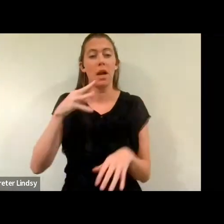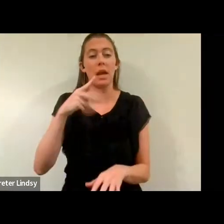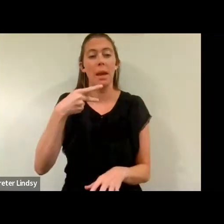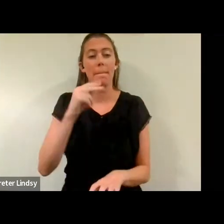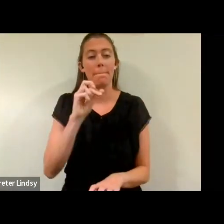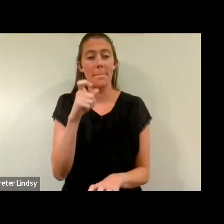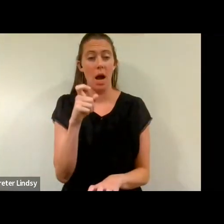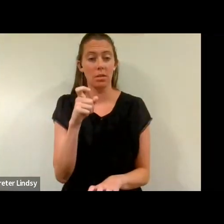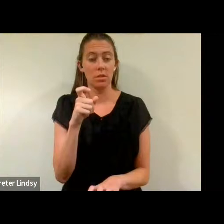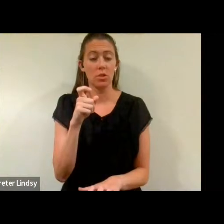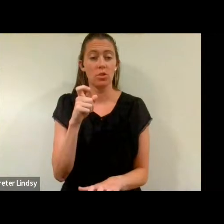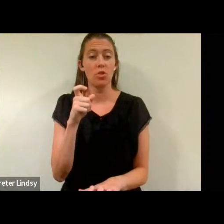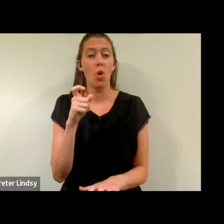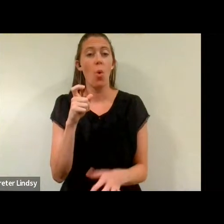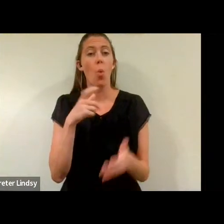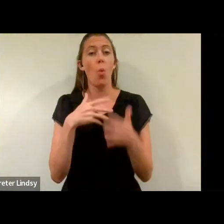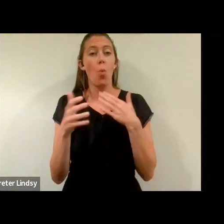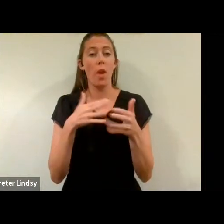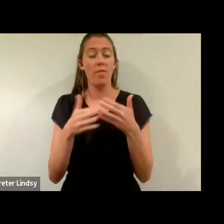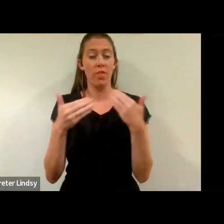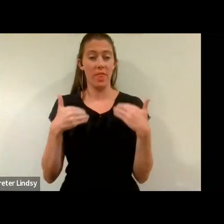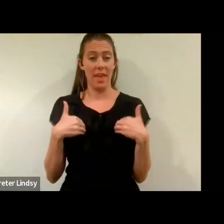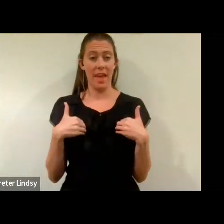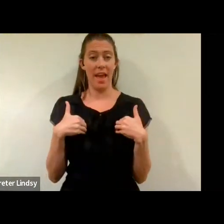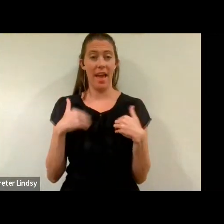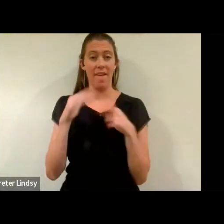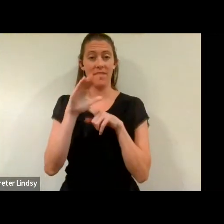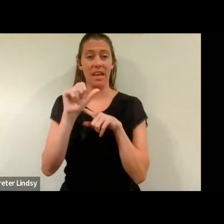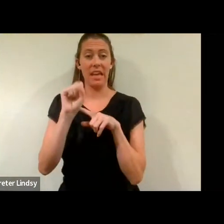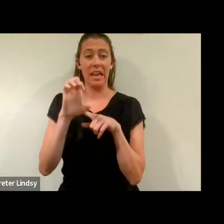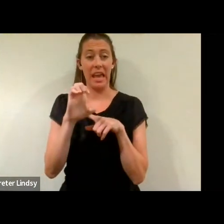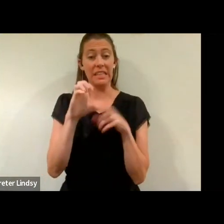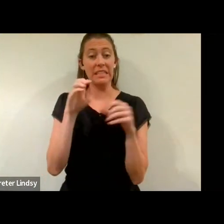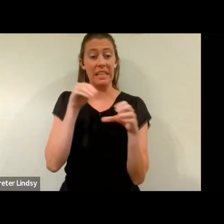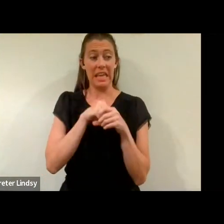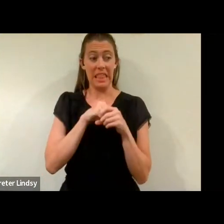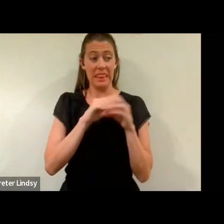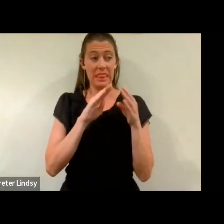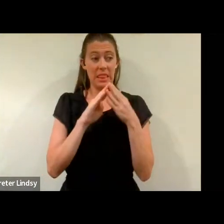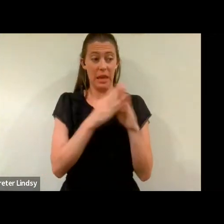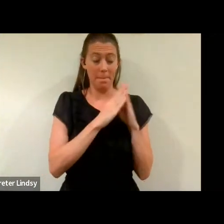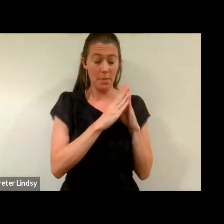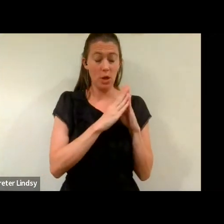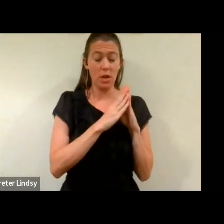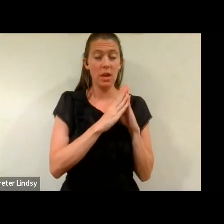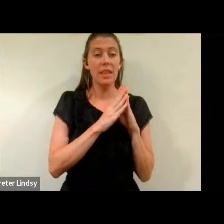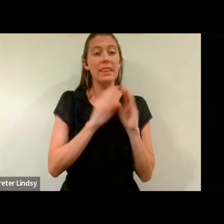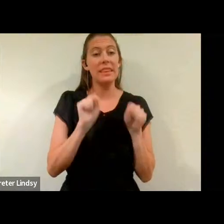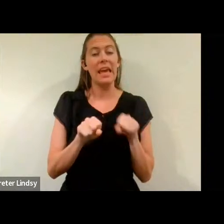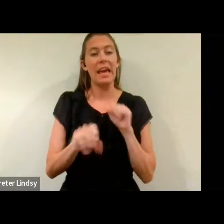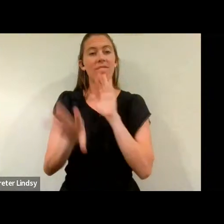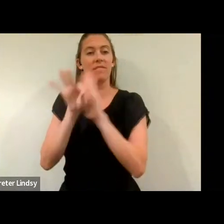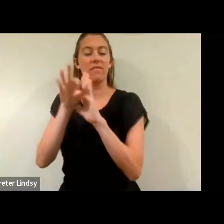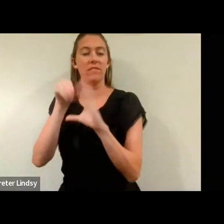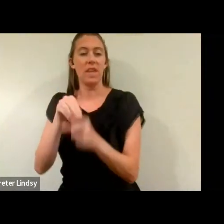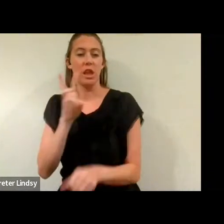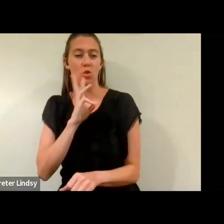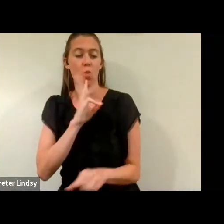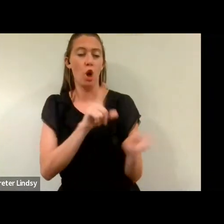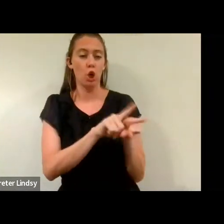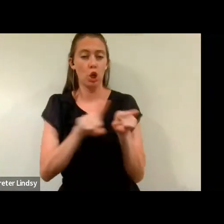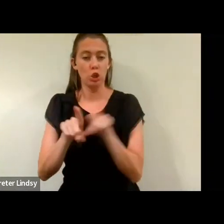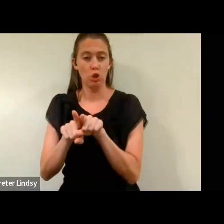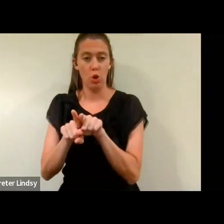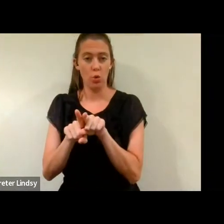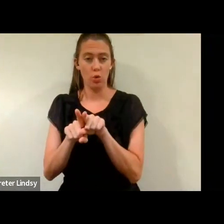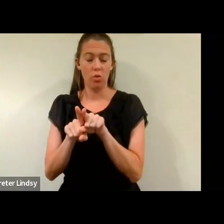whenever there's cases in the community, there can be detection in wastewater as well. So in various communities throughout the Bay Area, as well